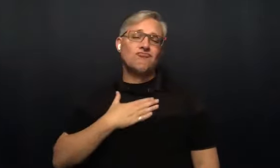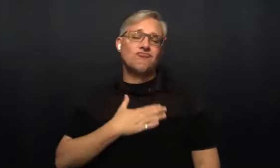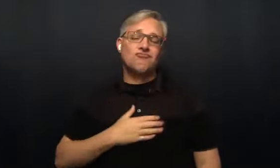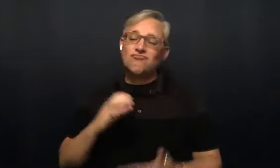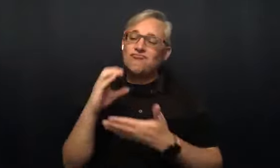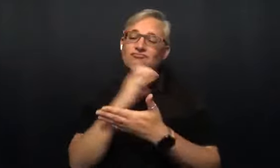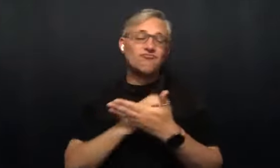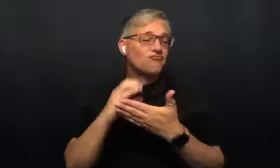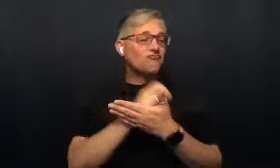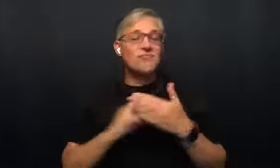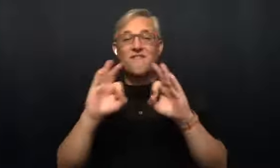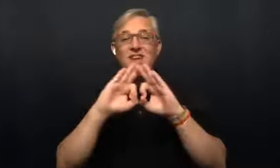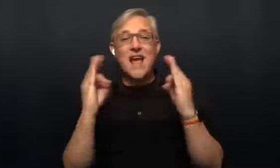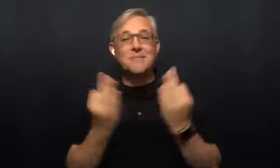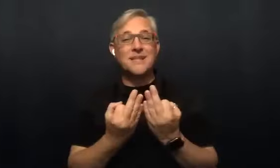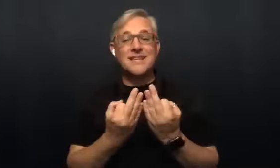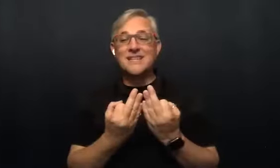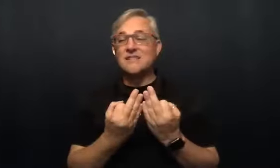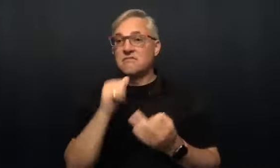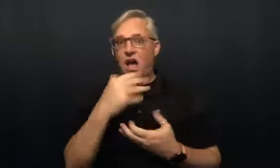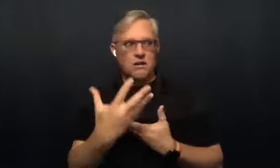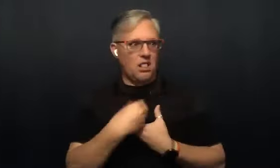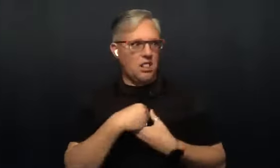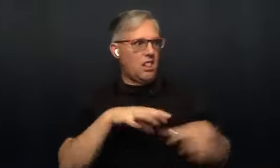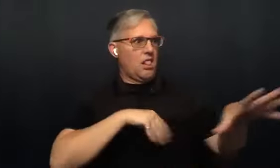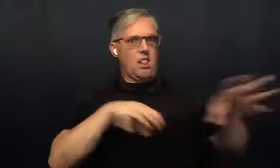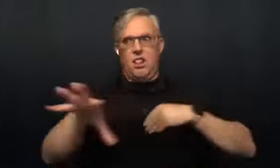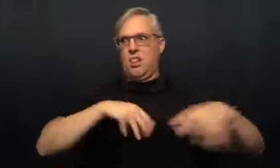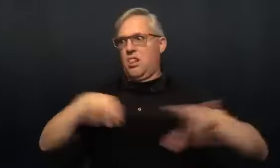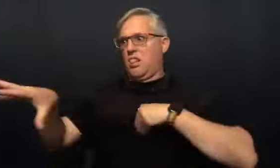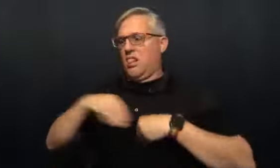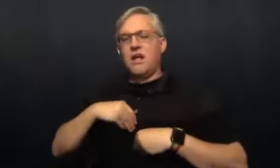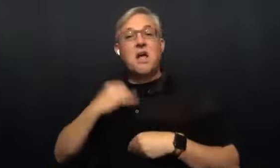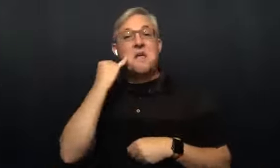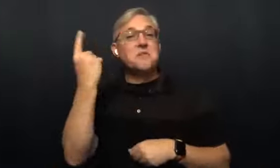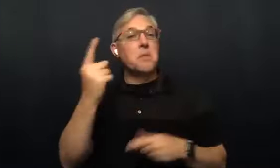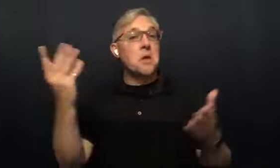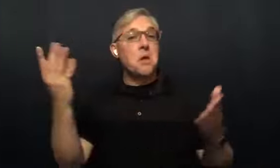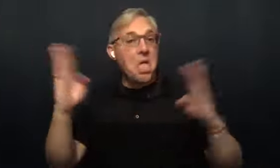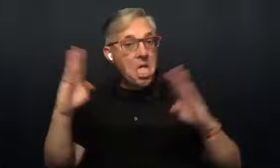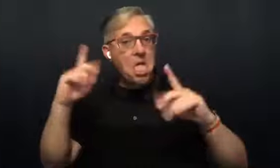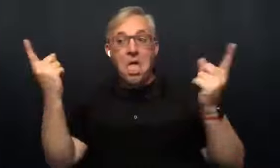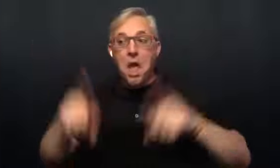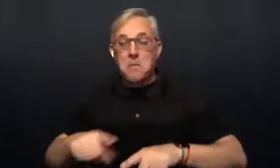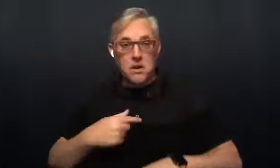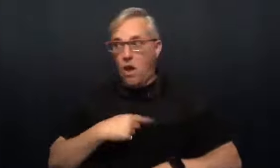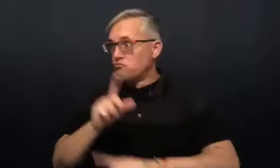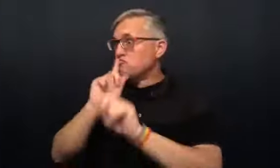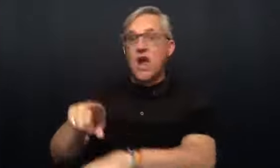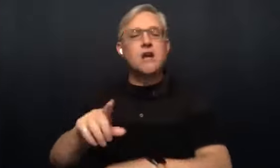not absorb it, okay? That is, I don't need to react. And one of the favorite slogans I have is to not show up to every fight that